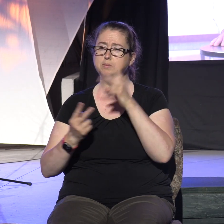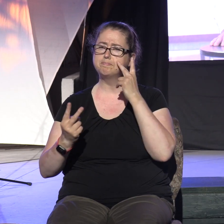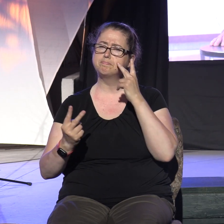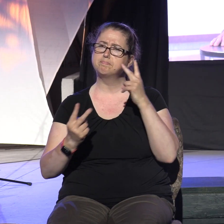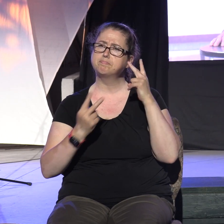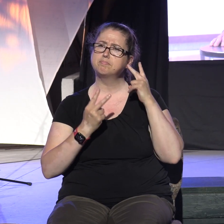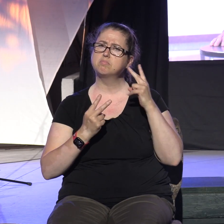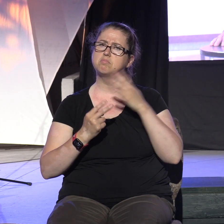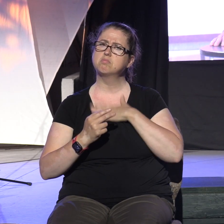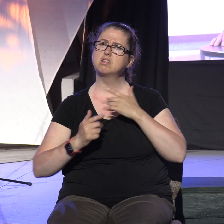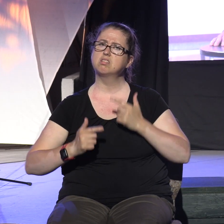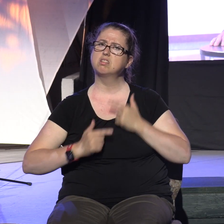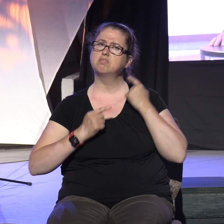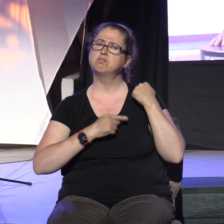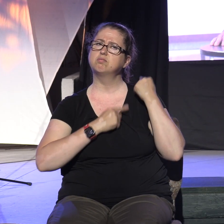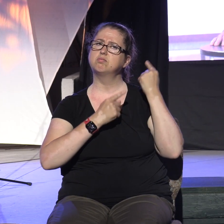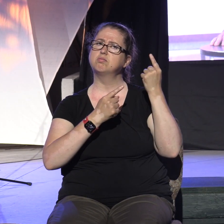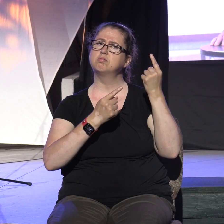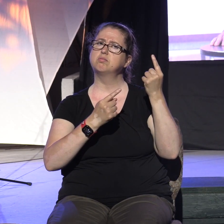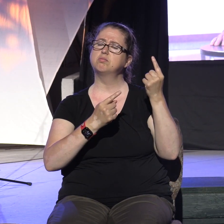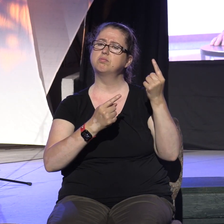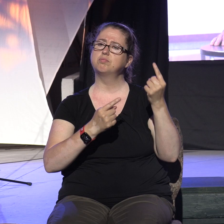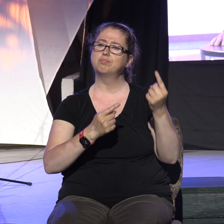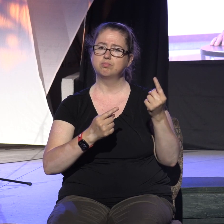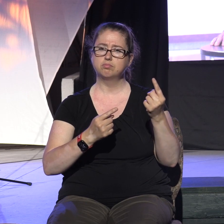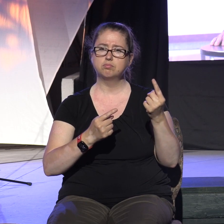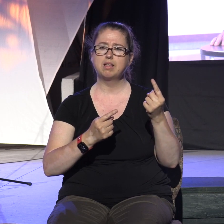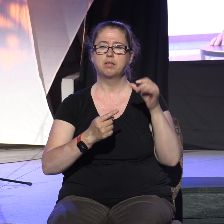Invest yourself in relationships.